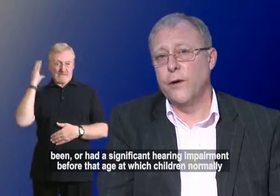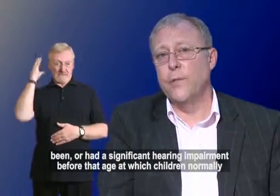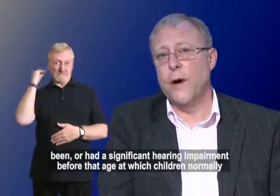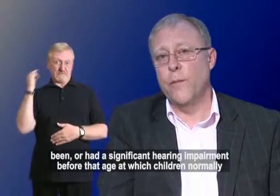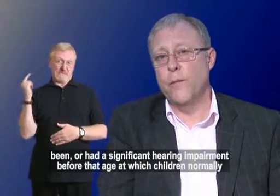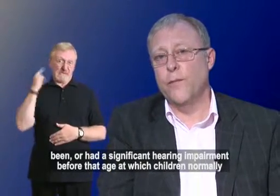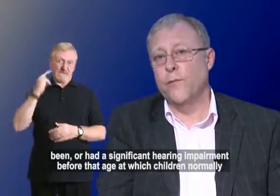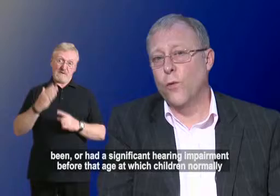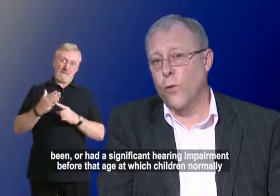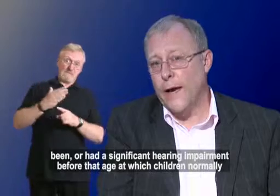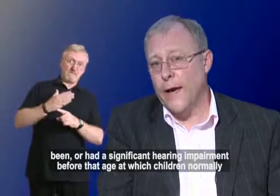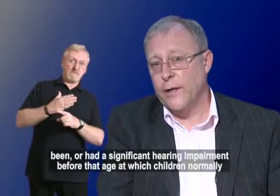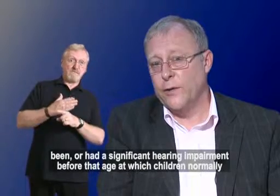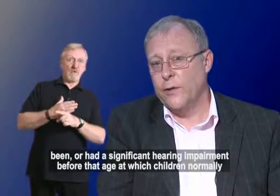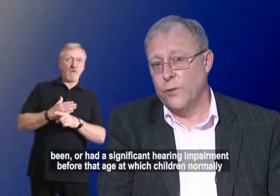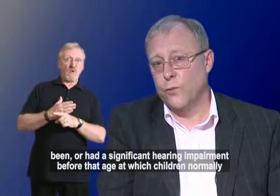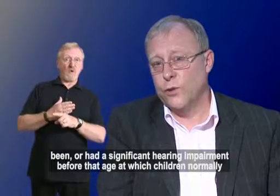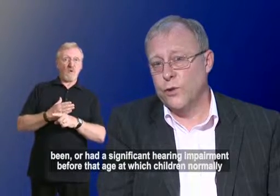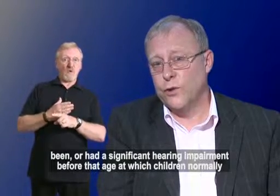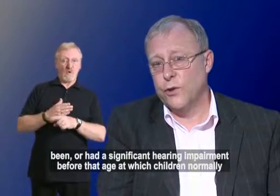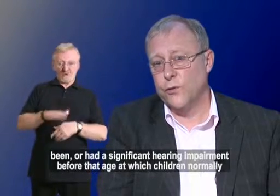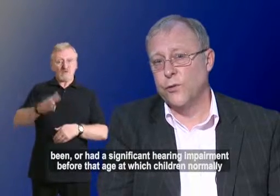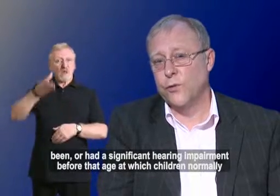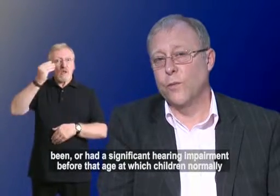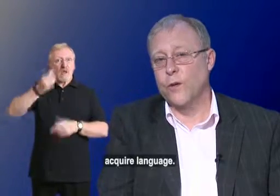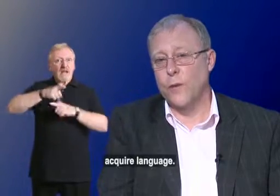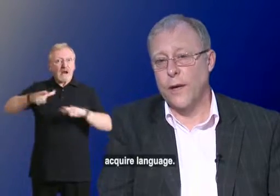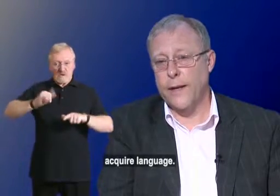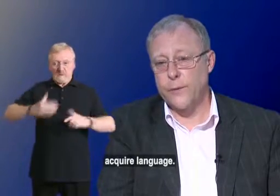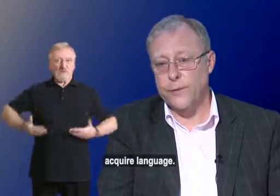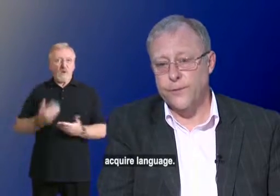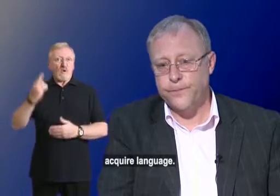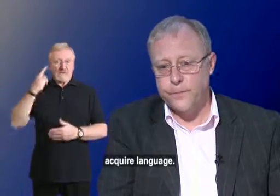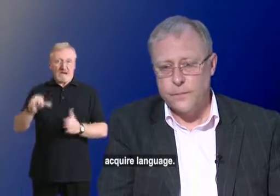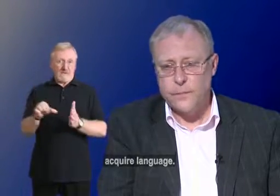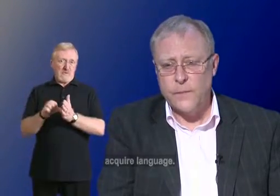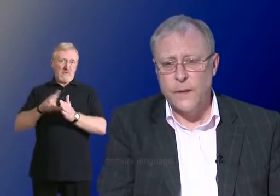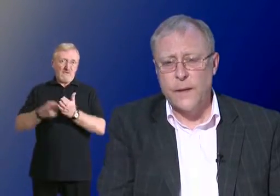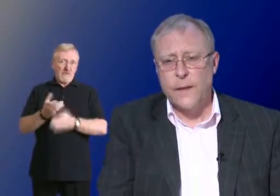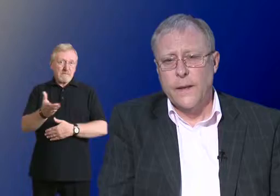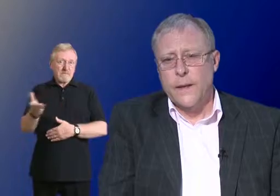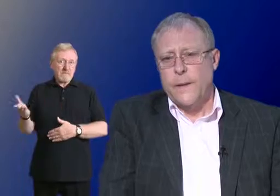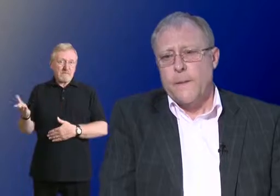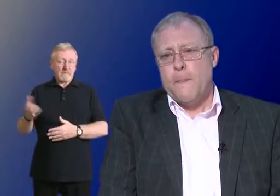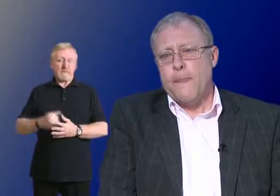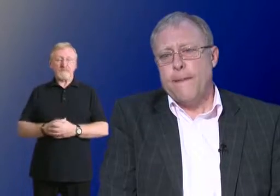significant hearing impairment before that age at which children normally acquire language.